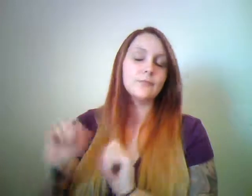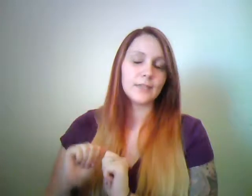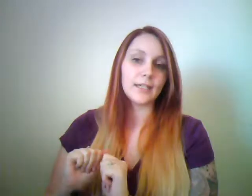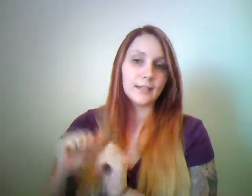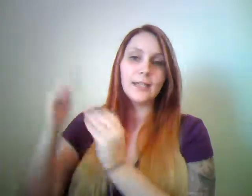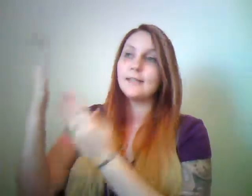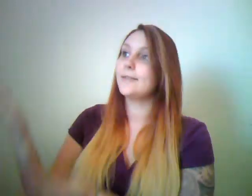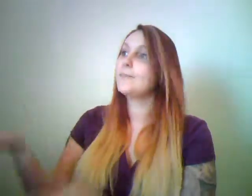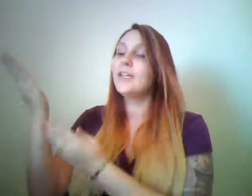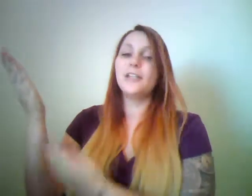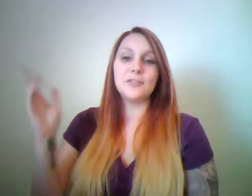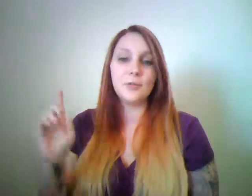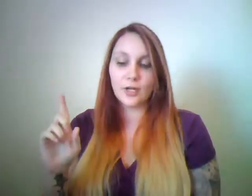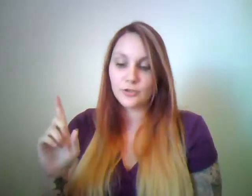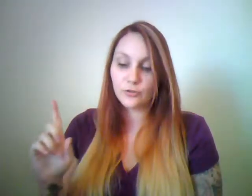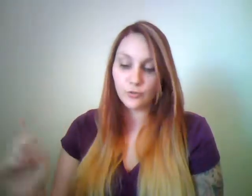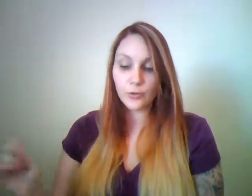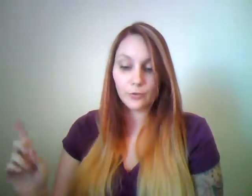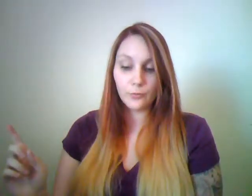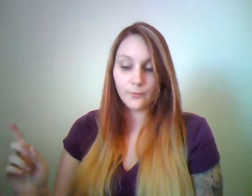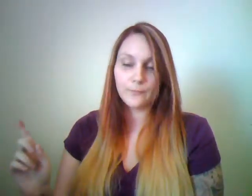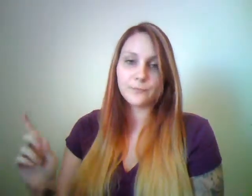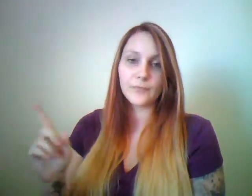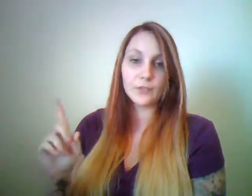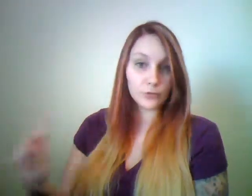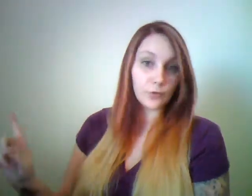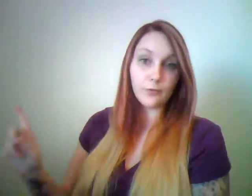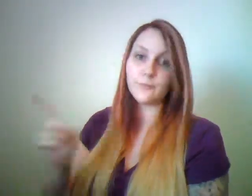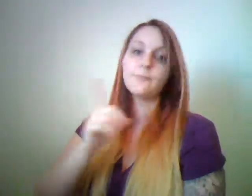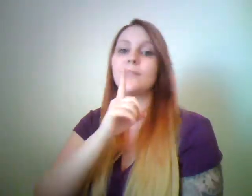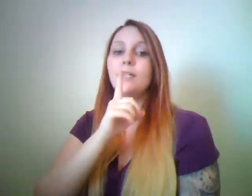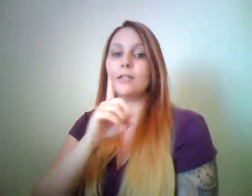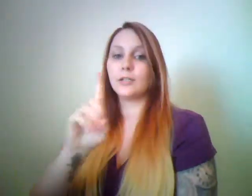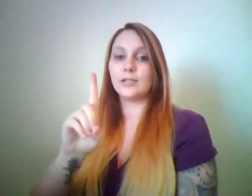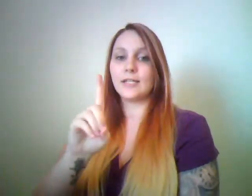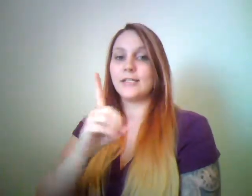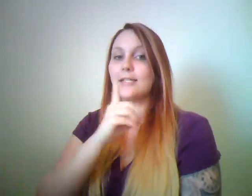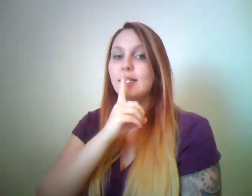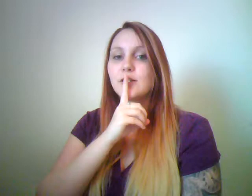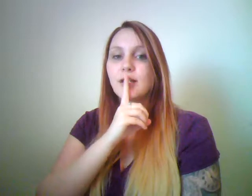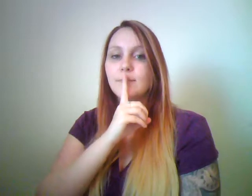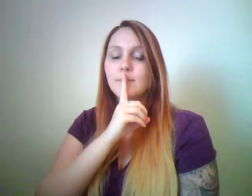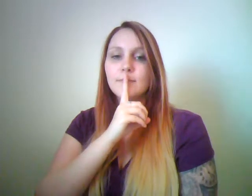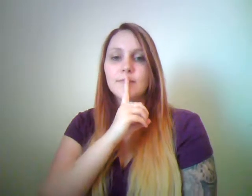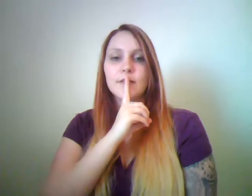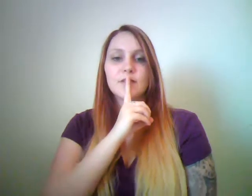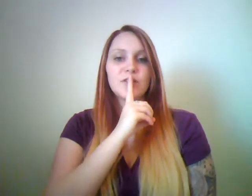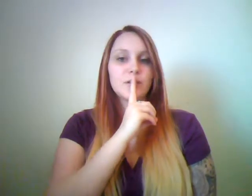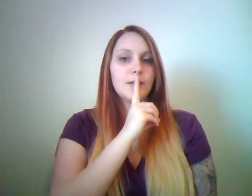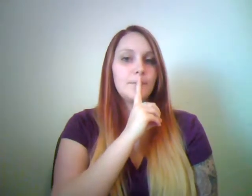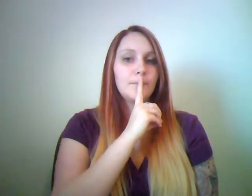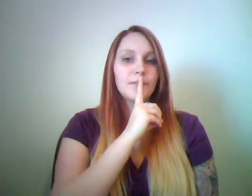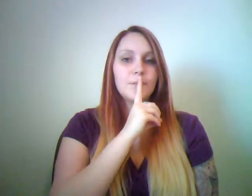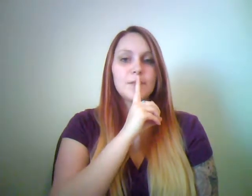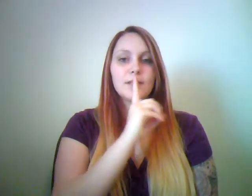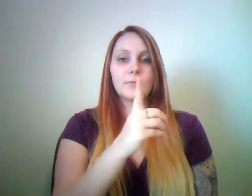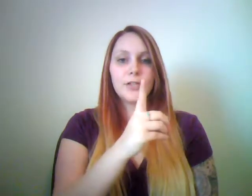can't get lazy. You are truth. You're going to take a D hand shape, touch your lips, and bring it